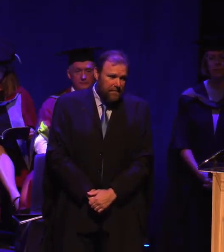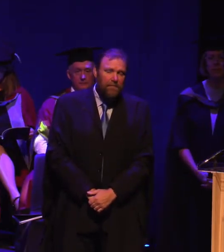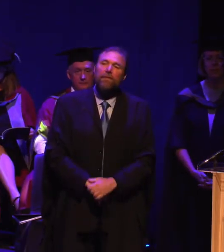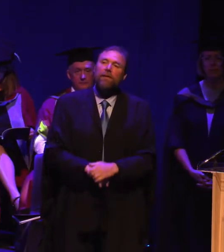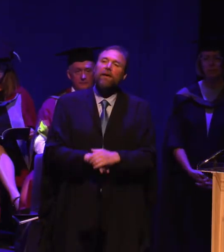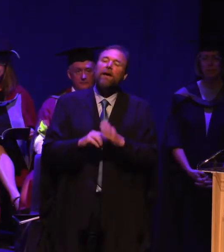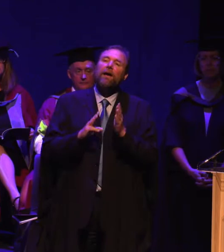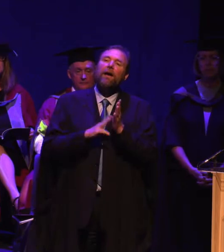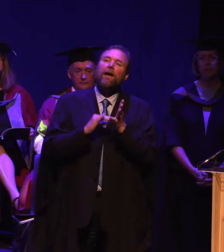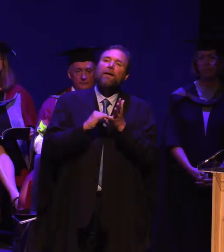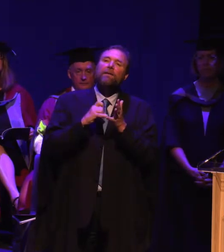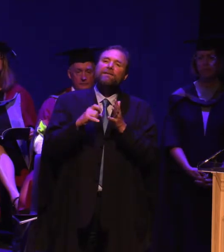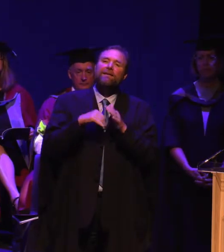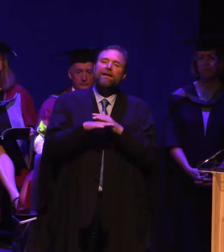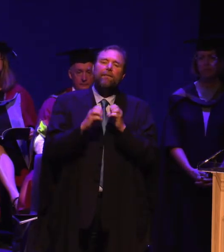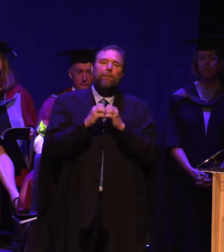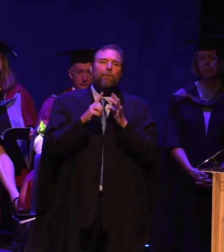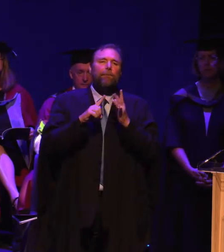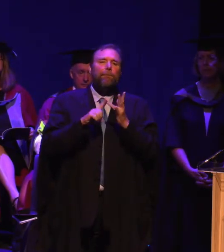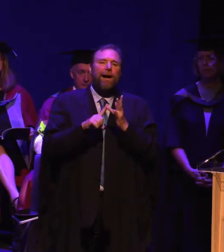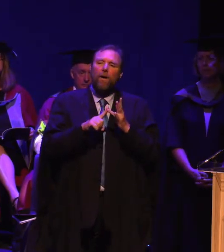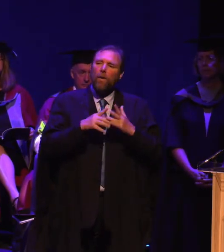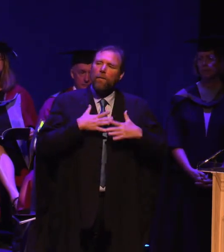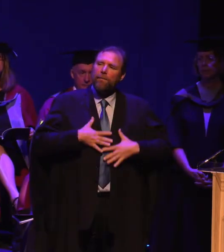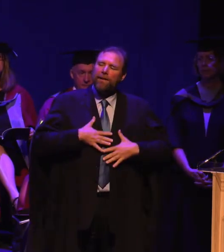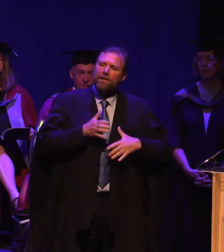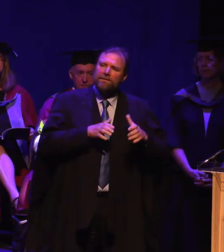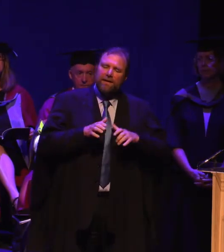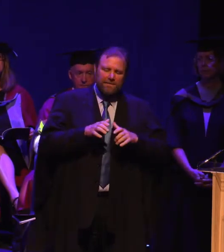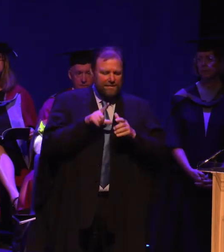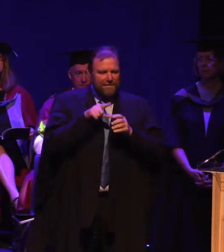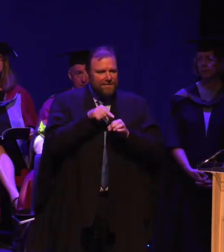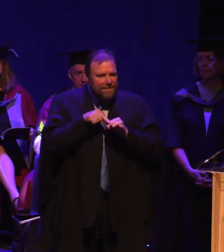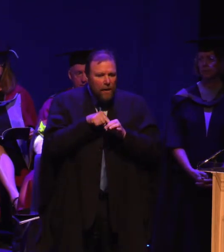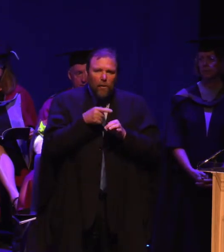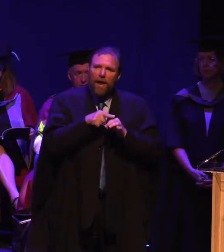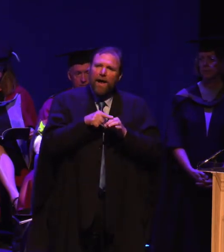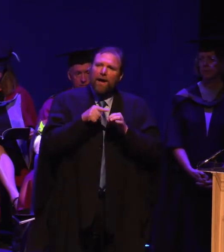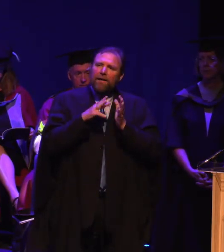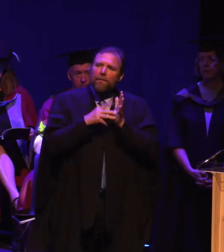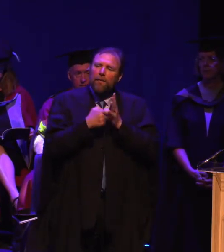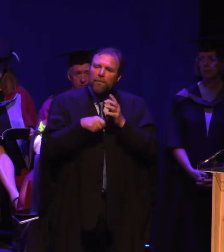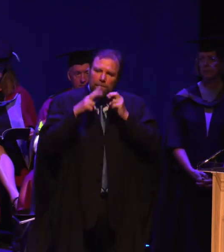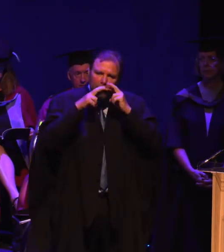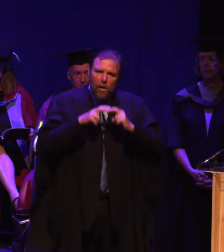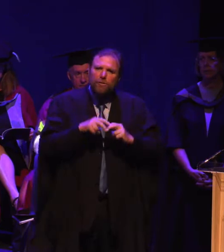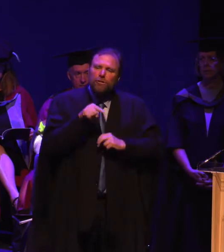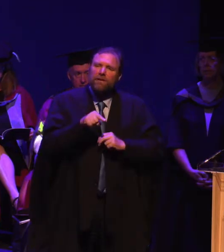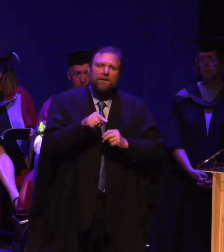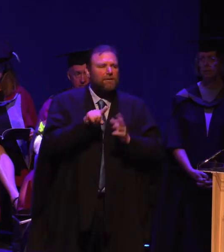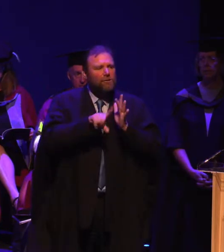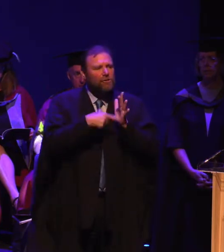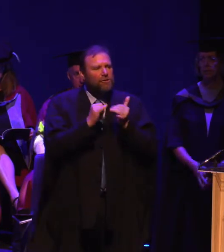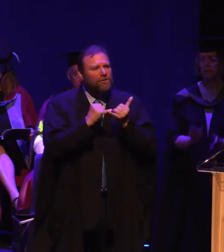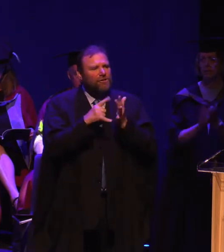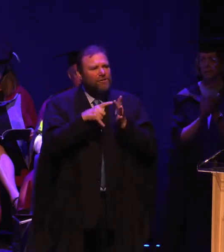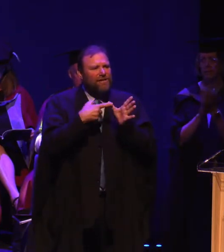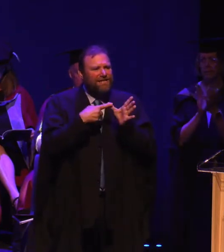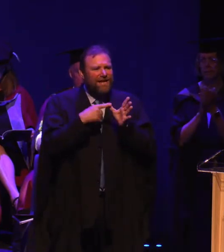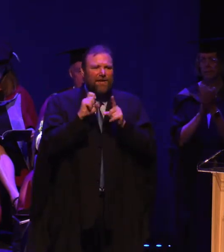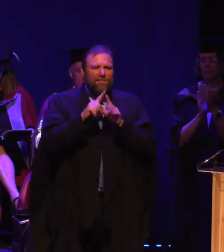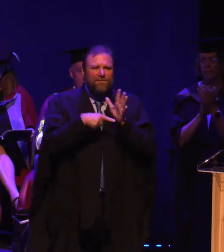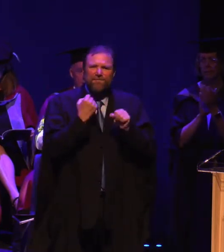Master of Science in Biomedical Science, Cellular and Molecular Pathology, Jessica Page Jones.